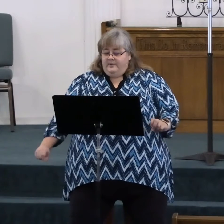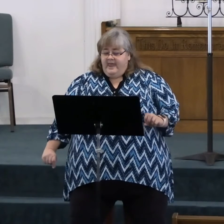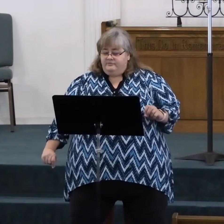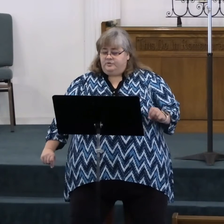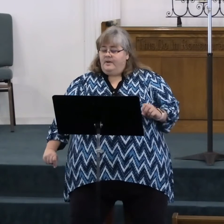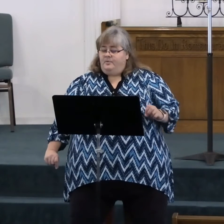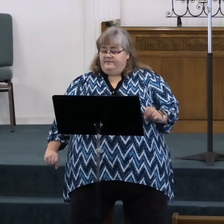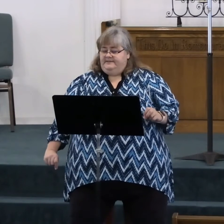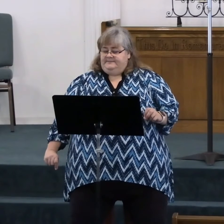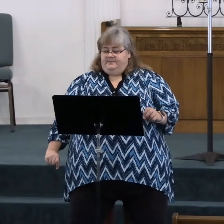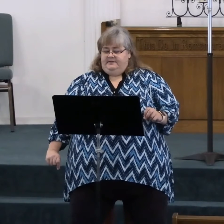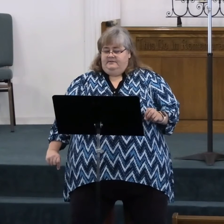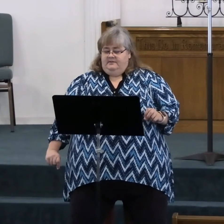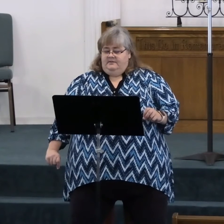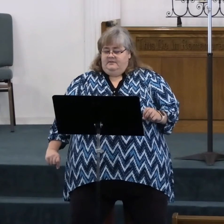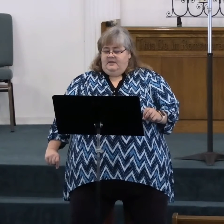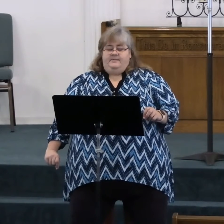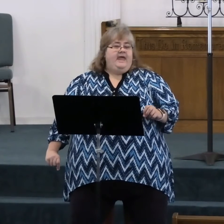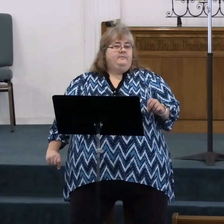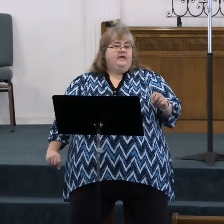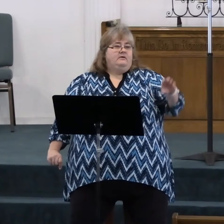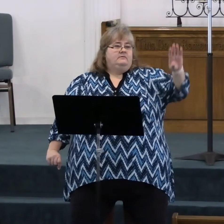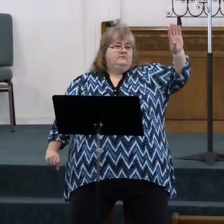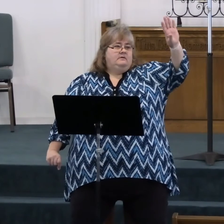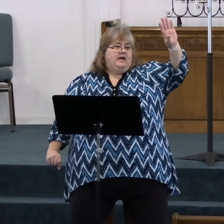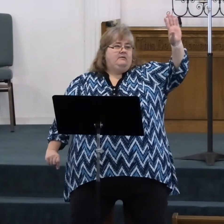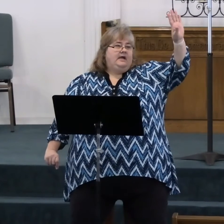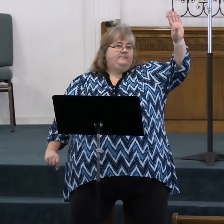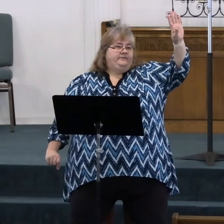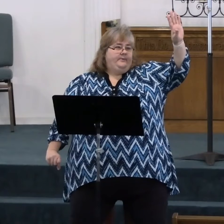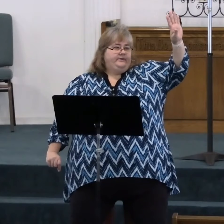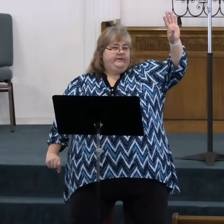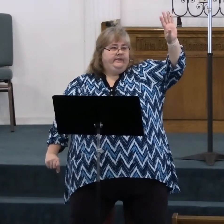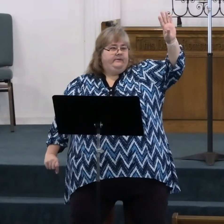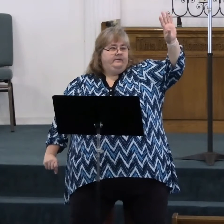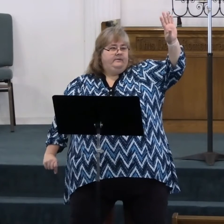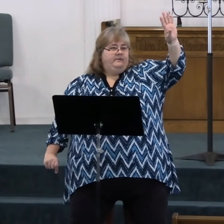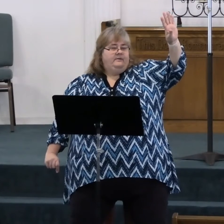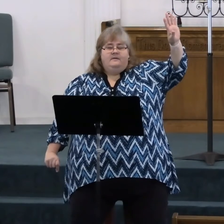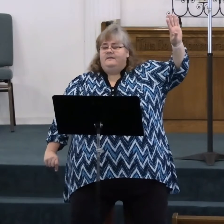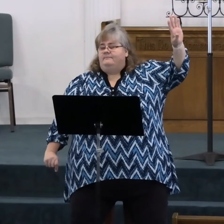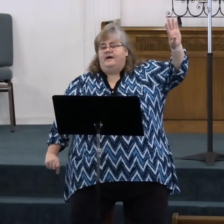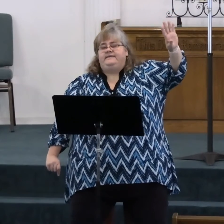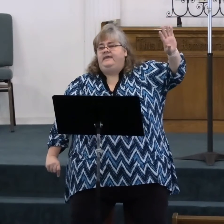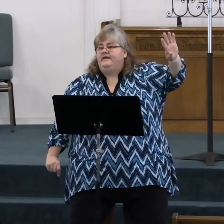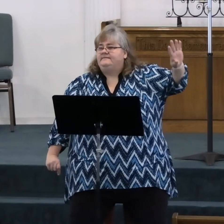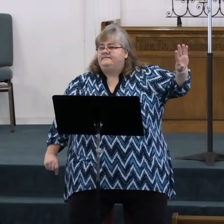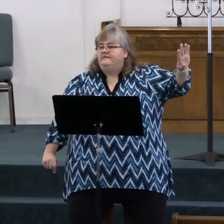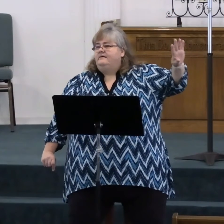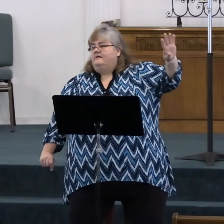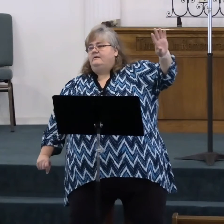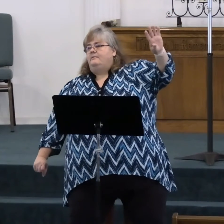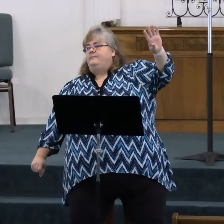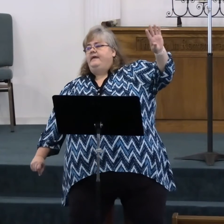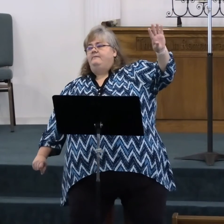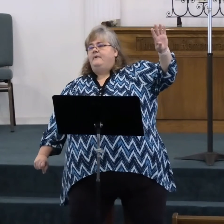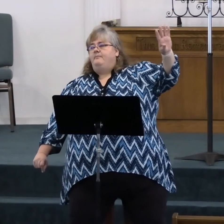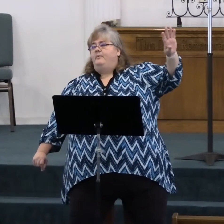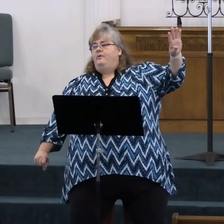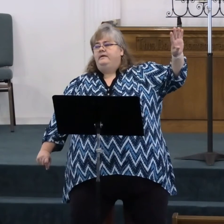have trouble with this one. I mean, how many of y'all, I don't like to be told what to do. My kids, oh man, my boy,